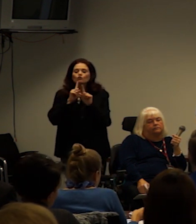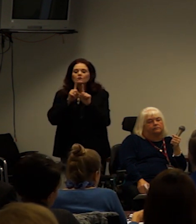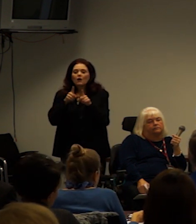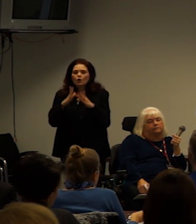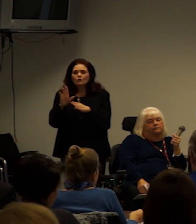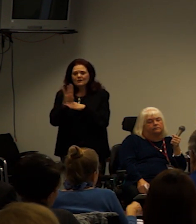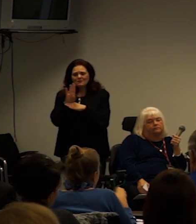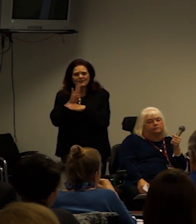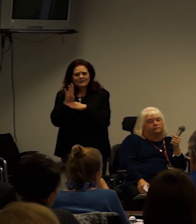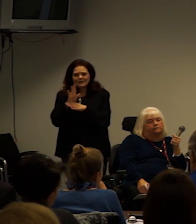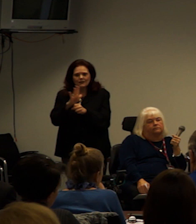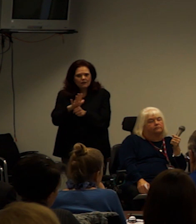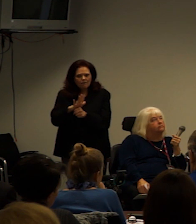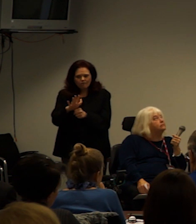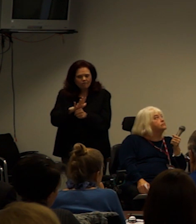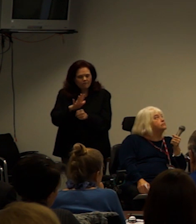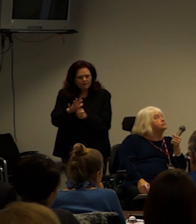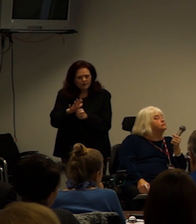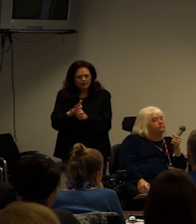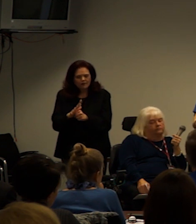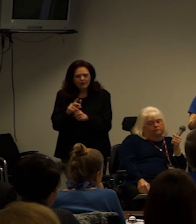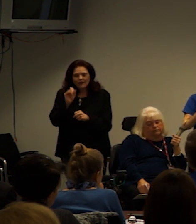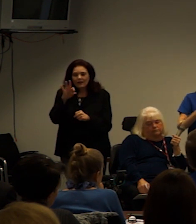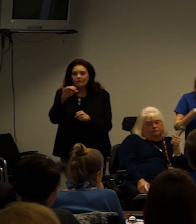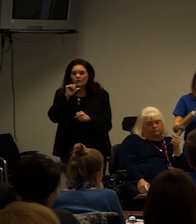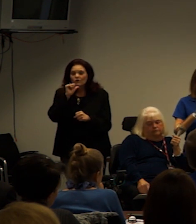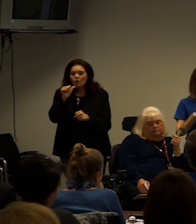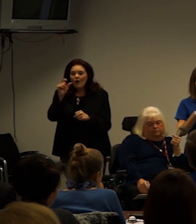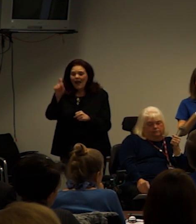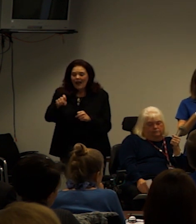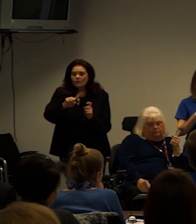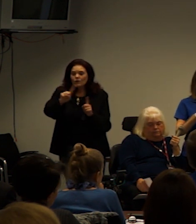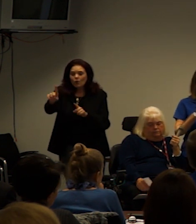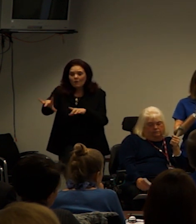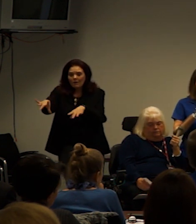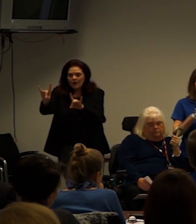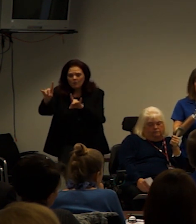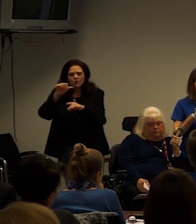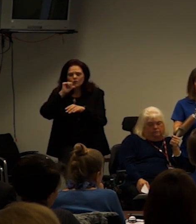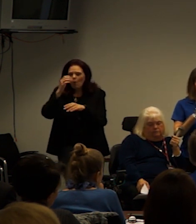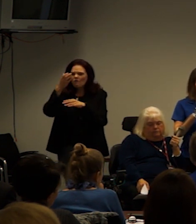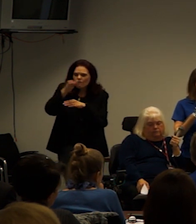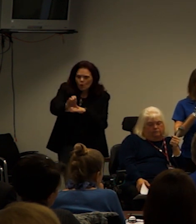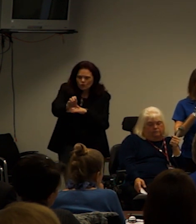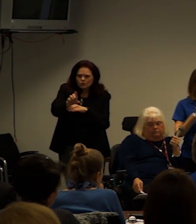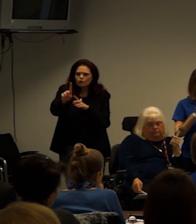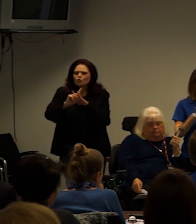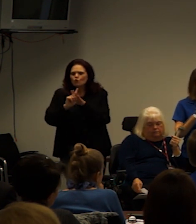enough. If they don't have to come get you, don't make them, okay? go.